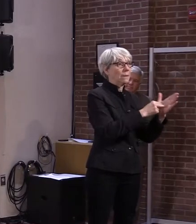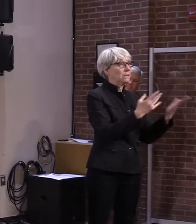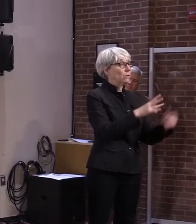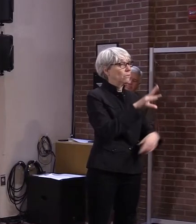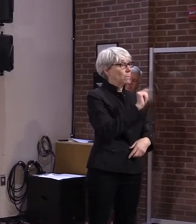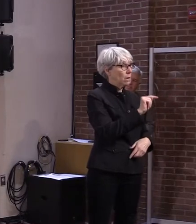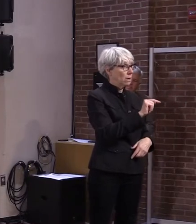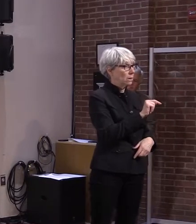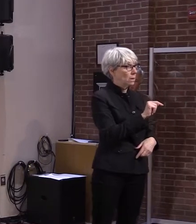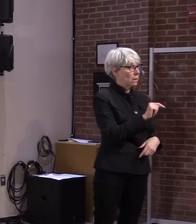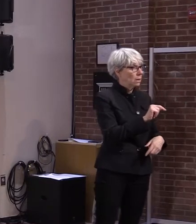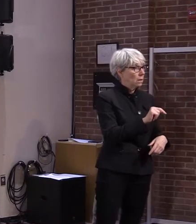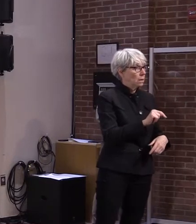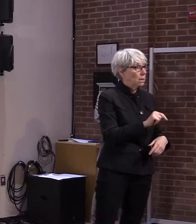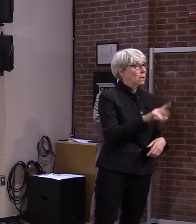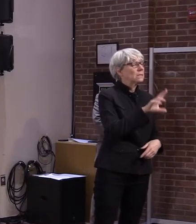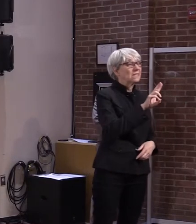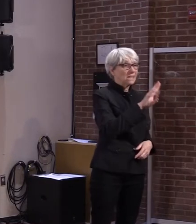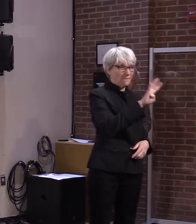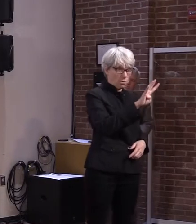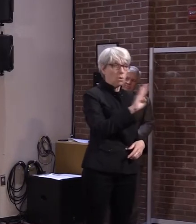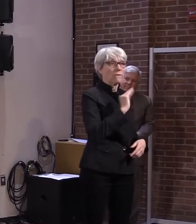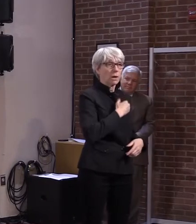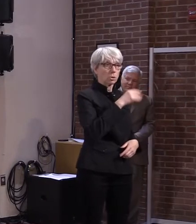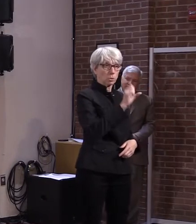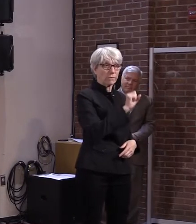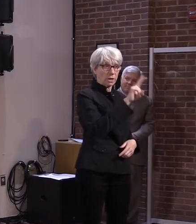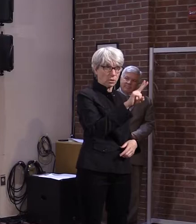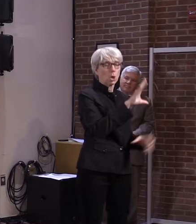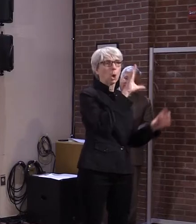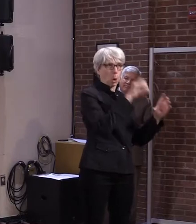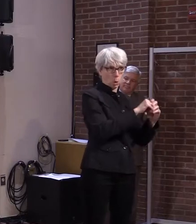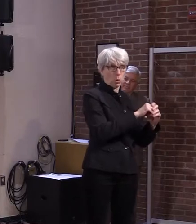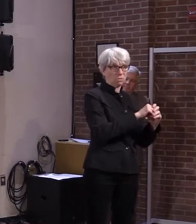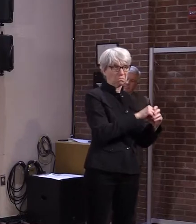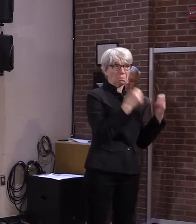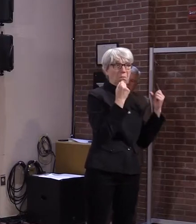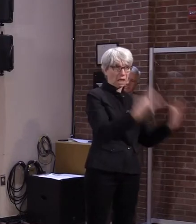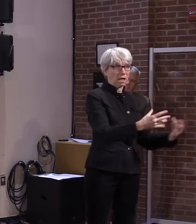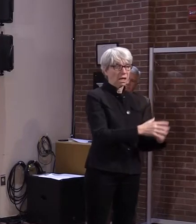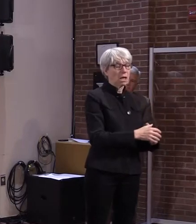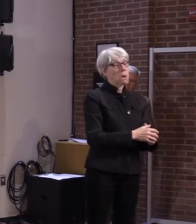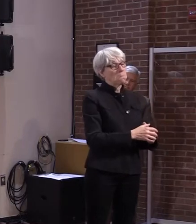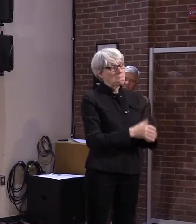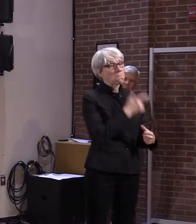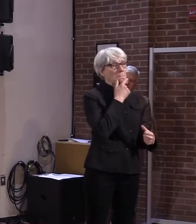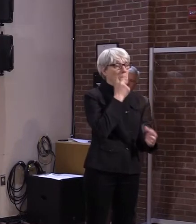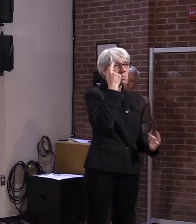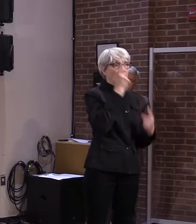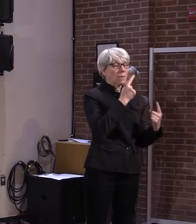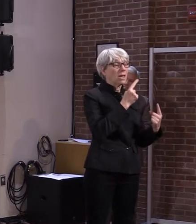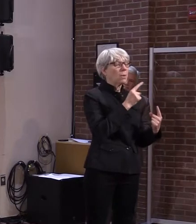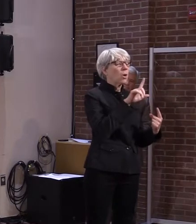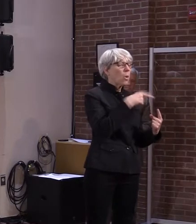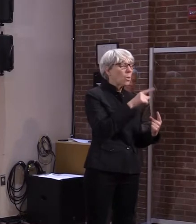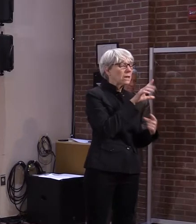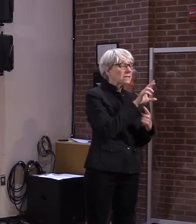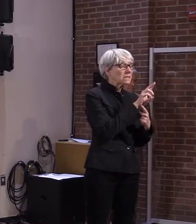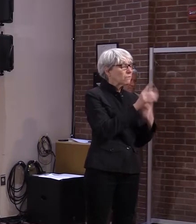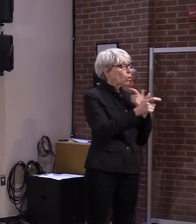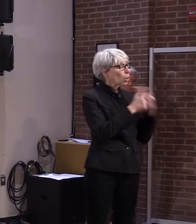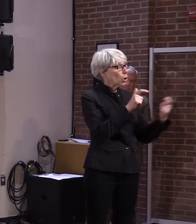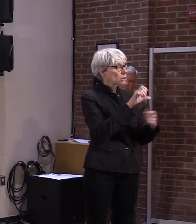have employees. So we'll have the opportunity in our state plan to consider expanding that to include all school districts in the